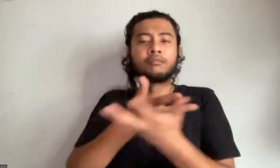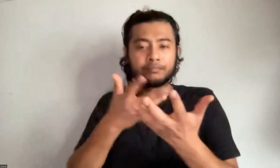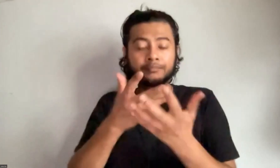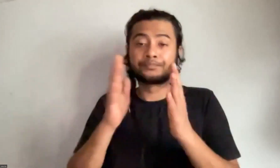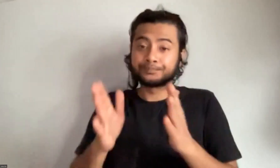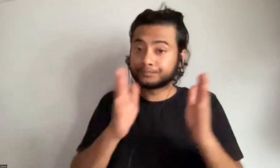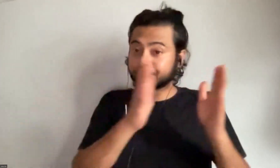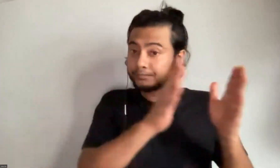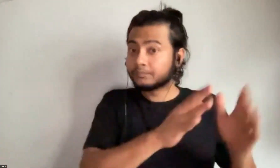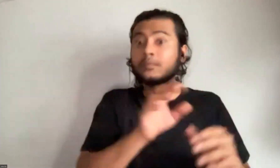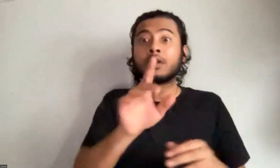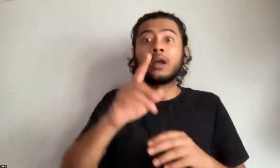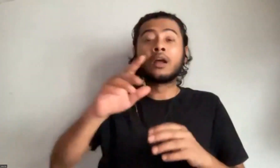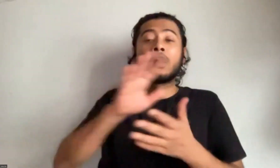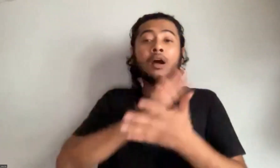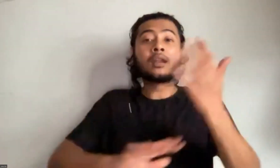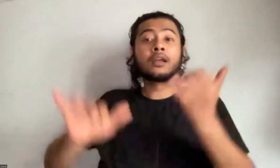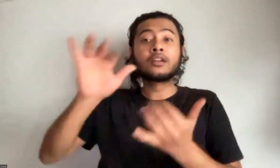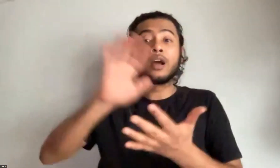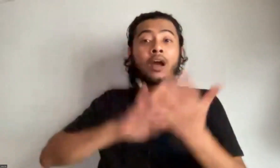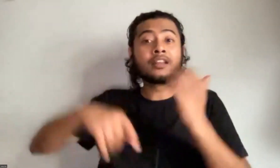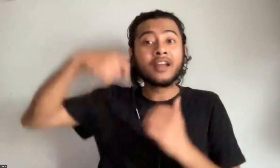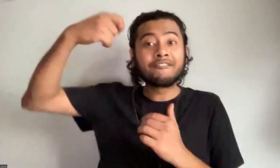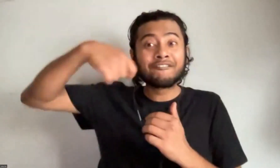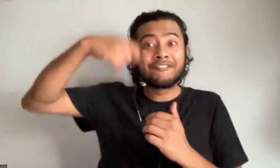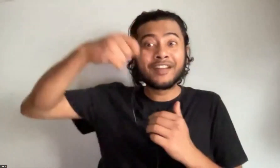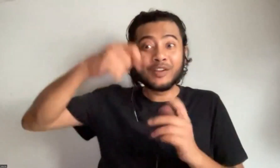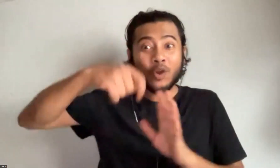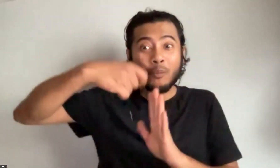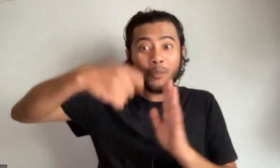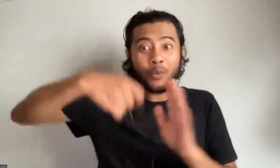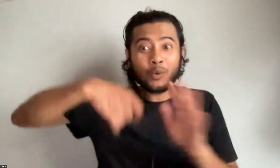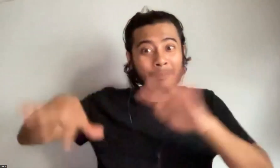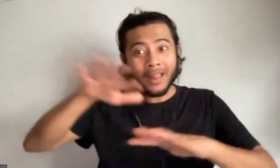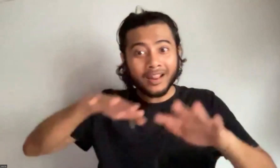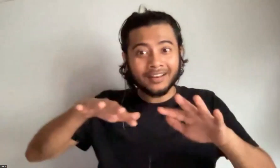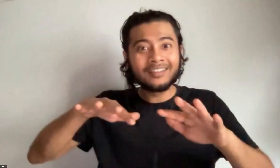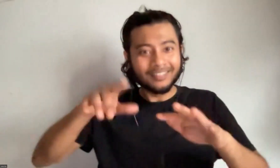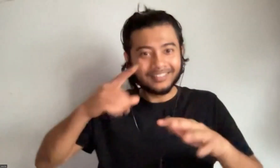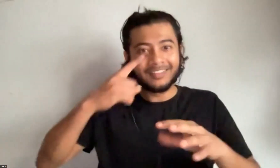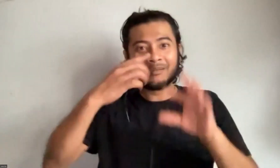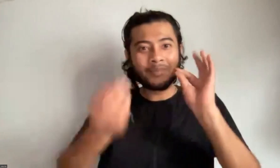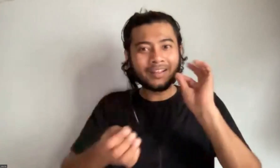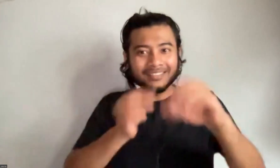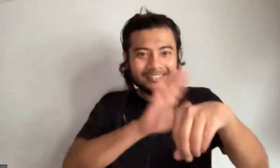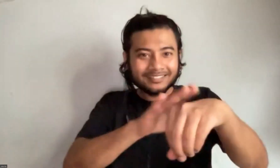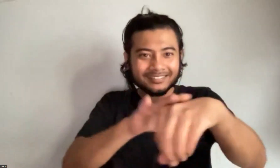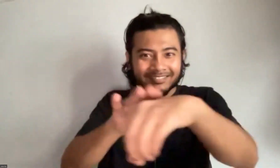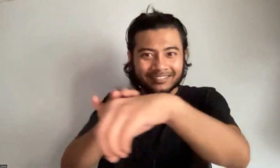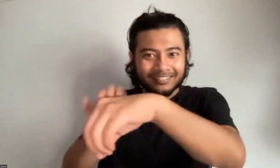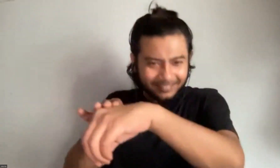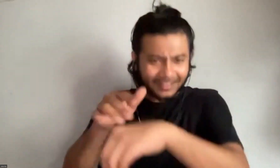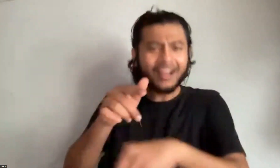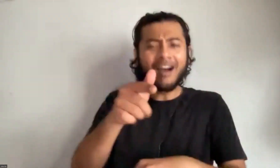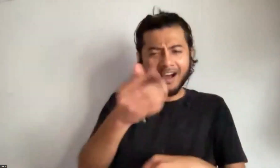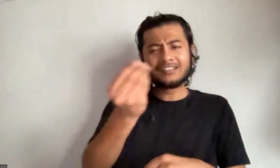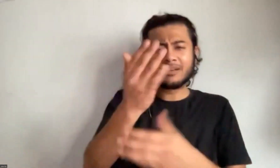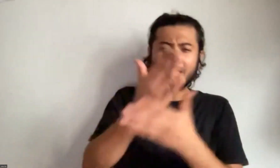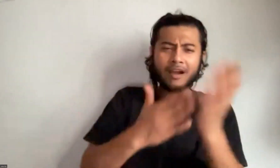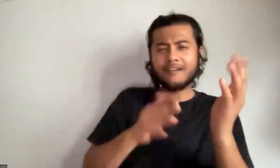everybody. So those who have not received the videos, I request all of you, just record the Hare Krishna Maha